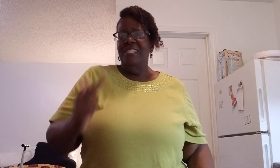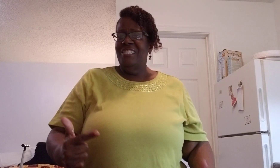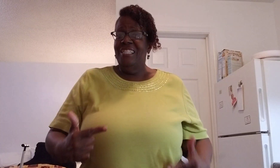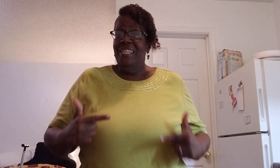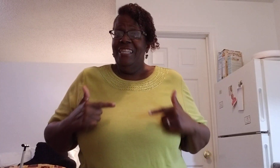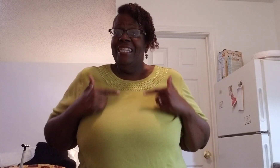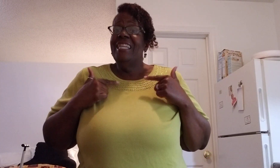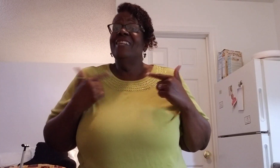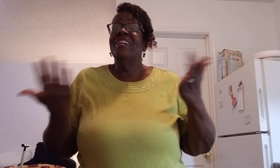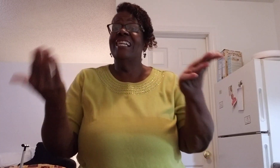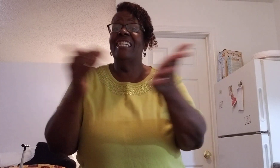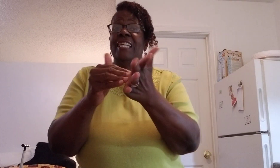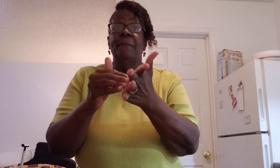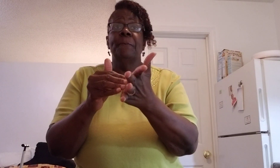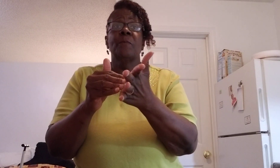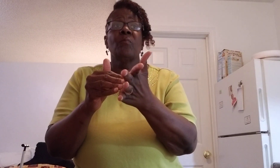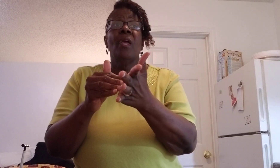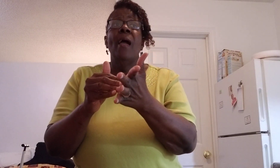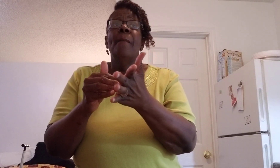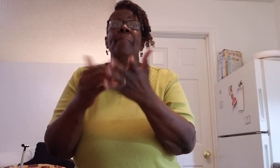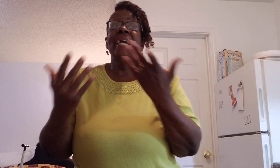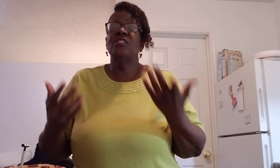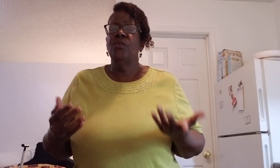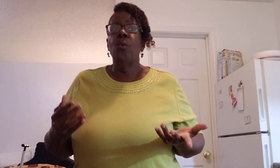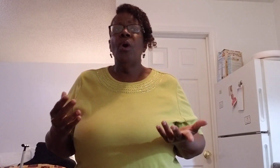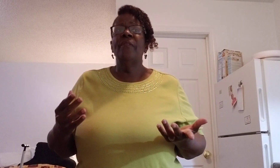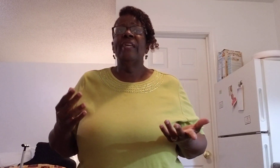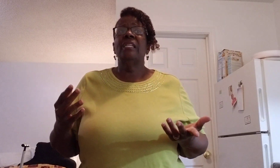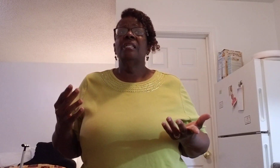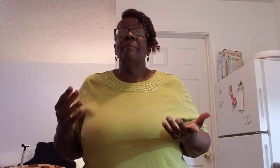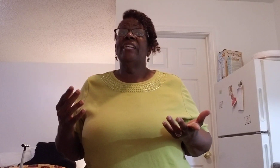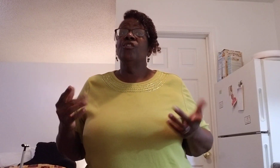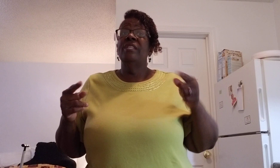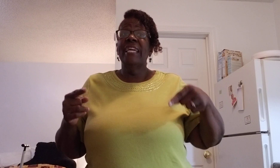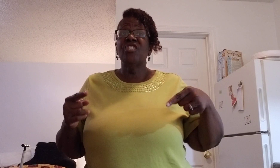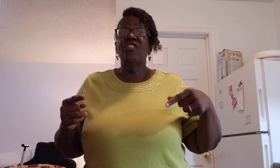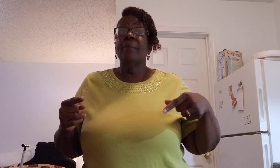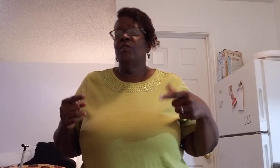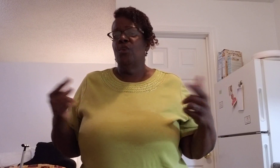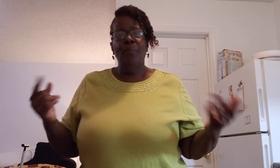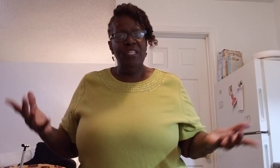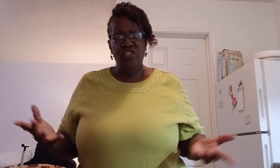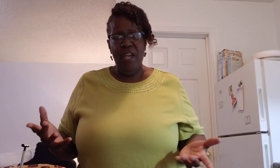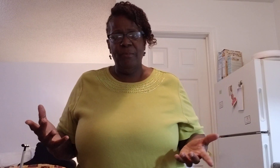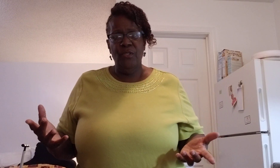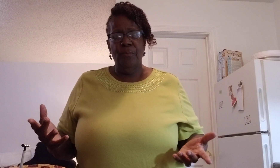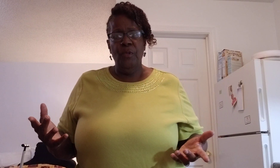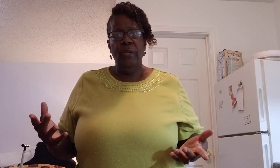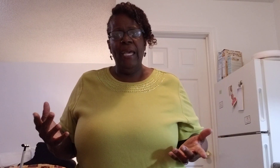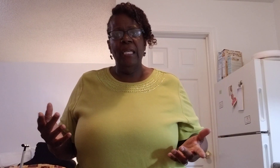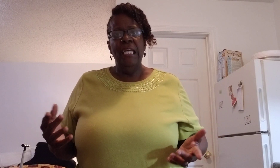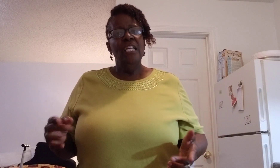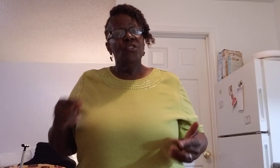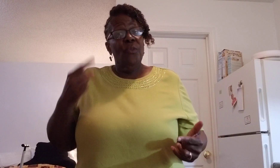to live again. Back to the one that could make your next chapter your best chapter. Okay, so the